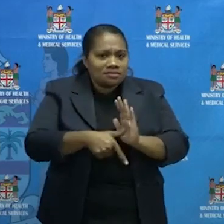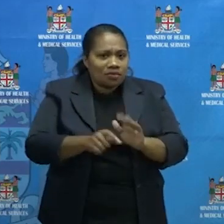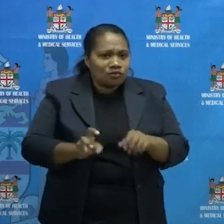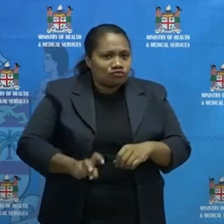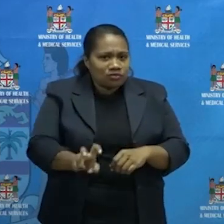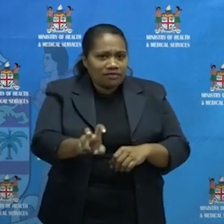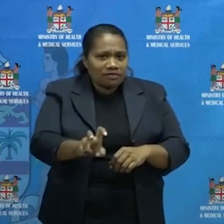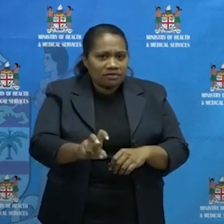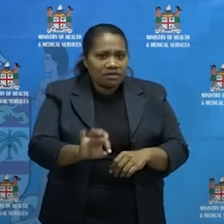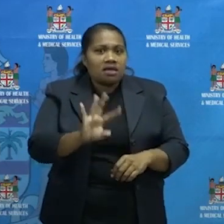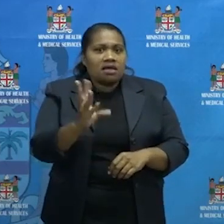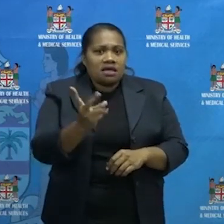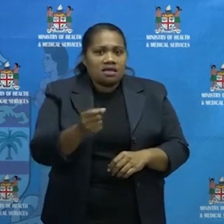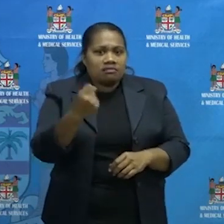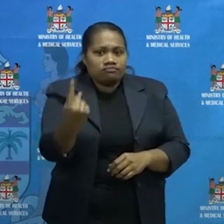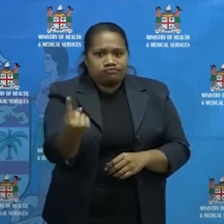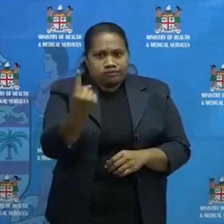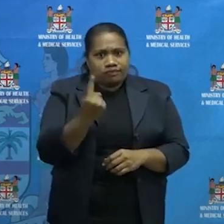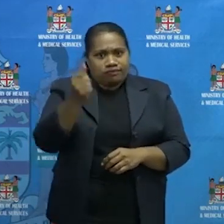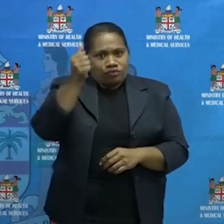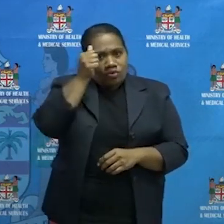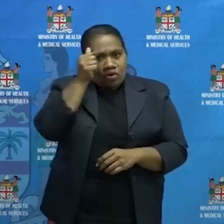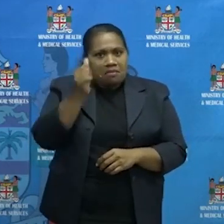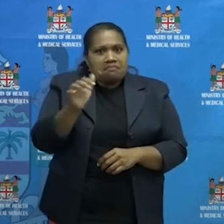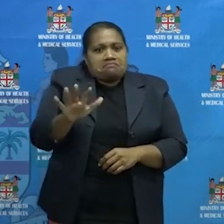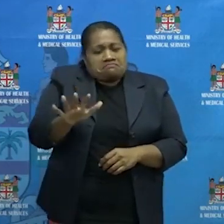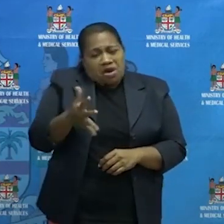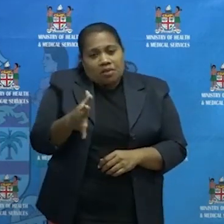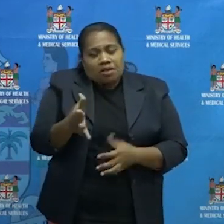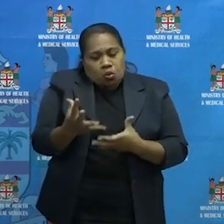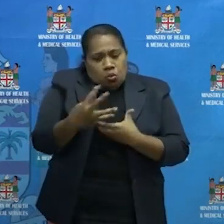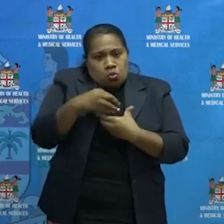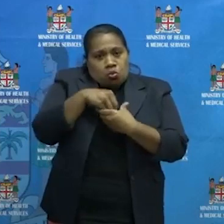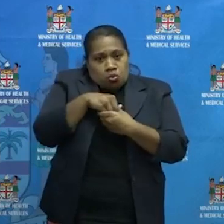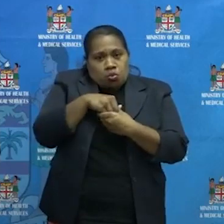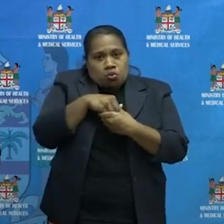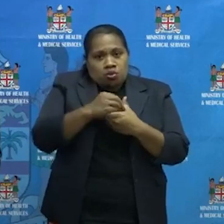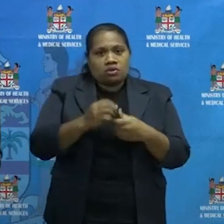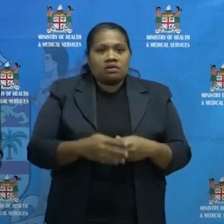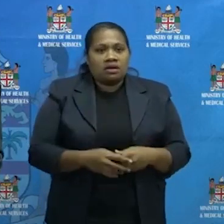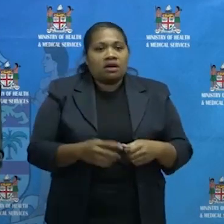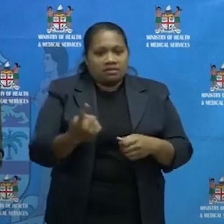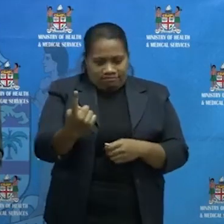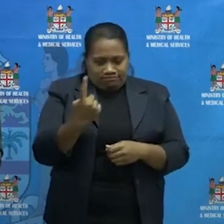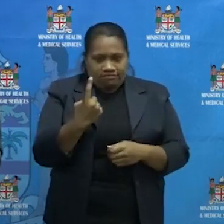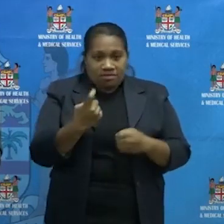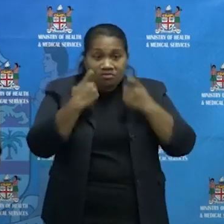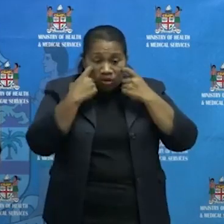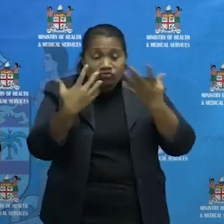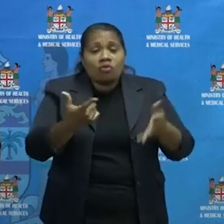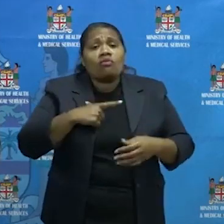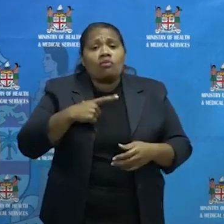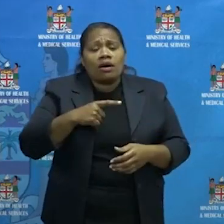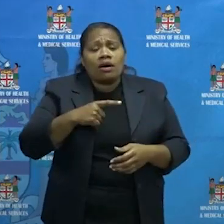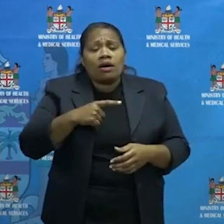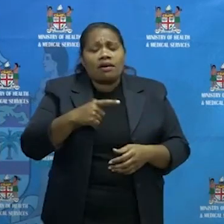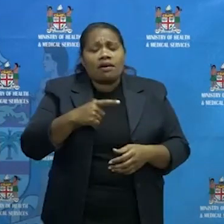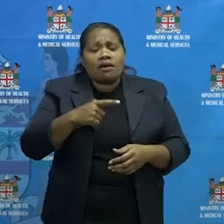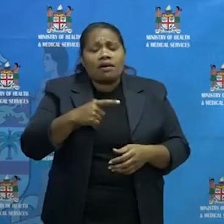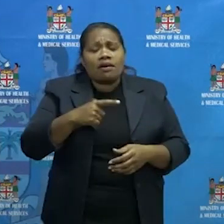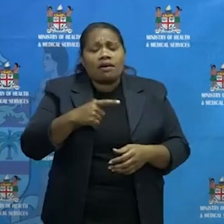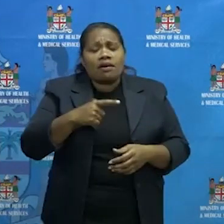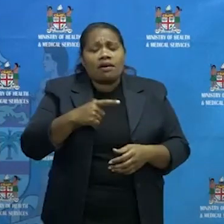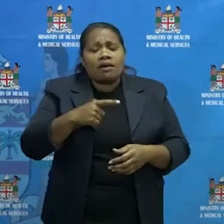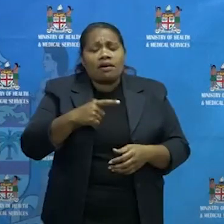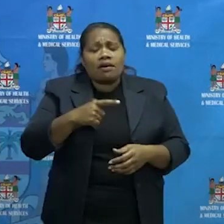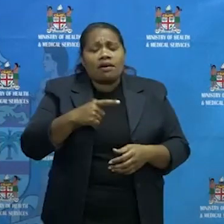that they may have contracted the virus, and they did so because they care about their health, the health of the people they